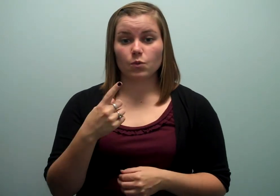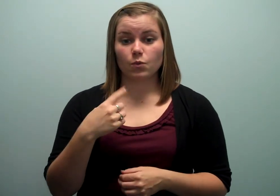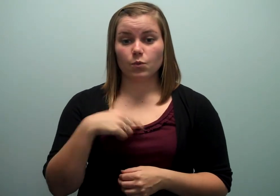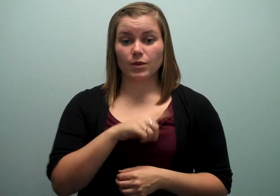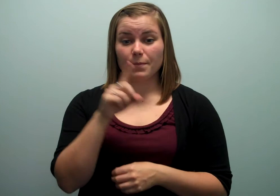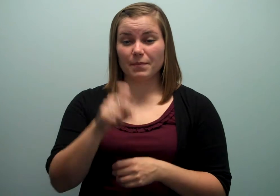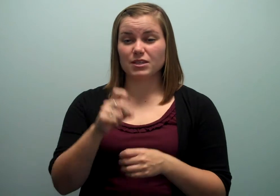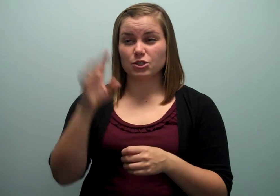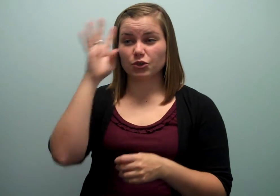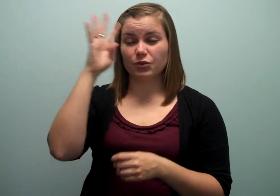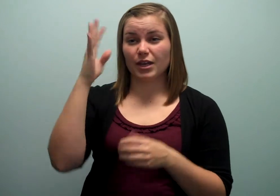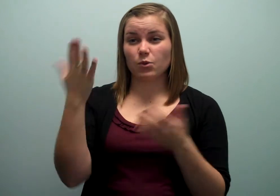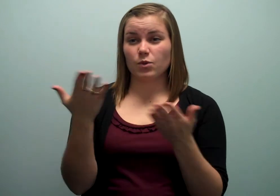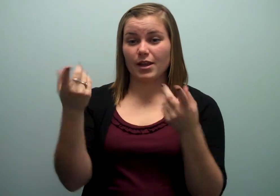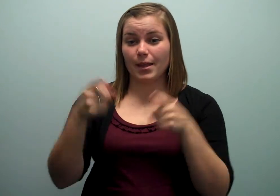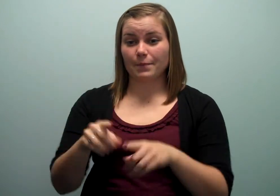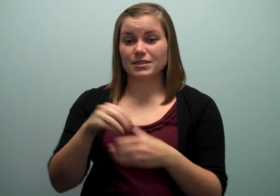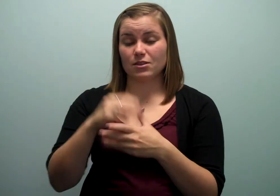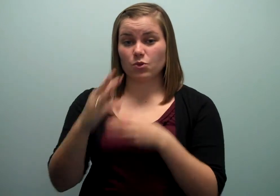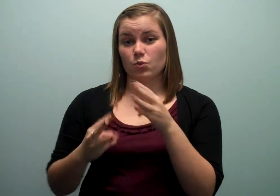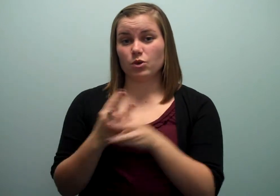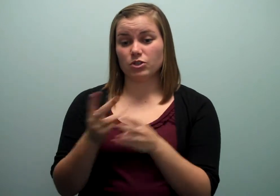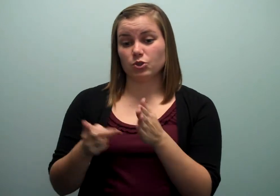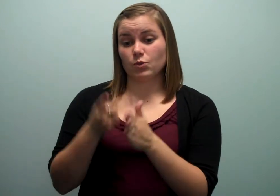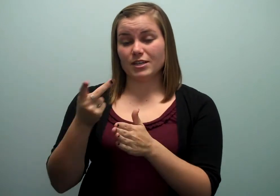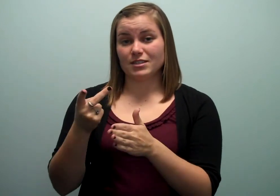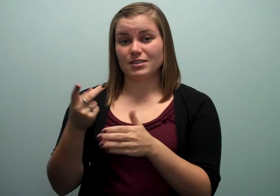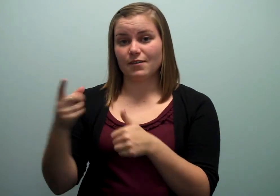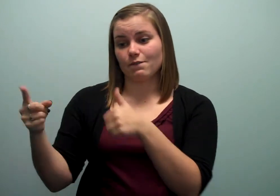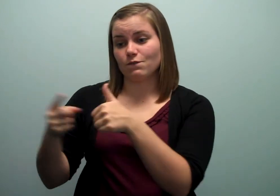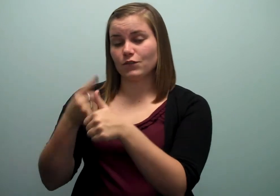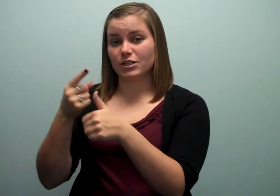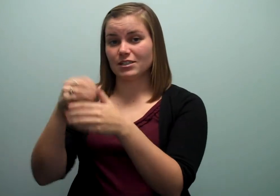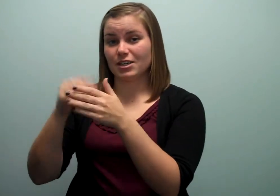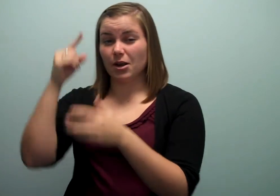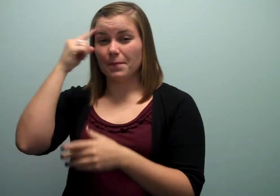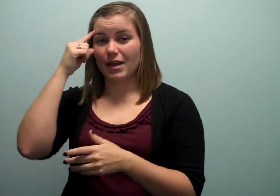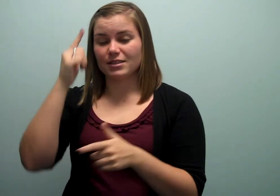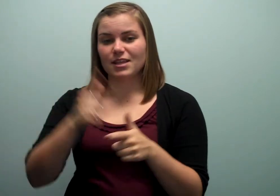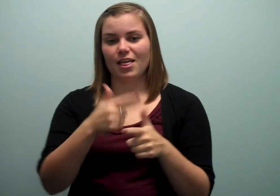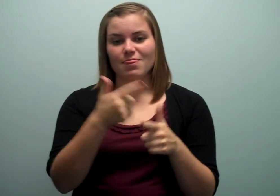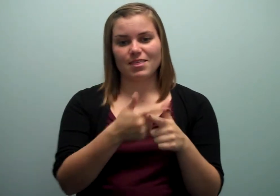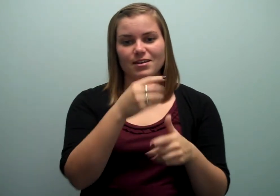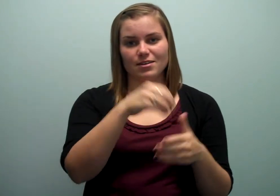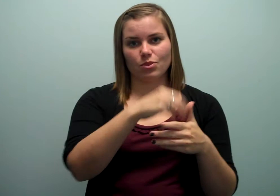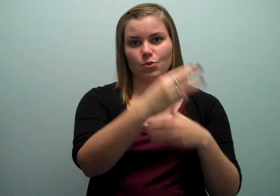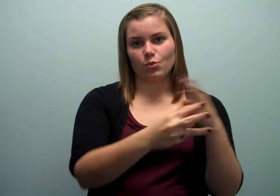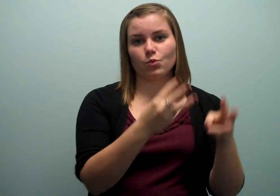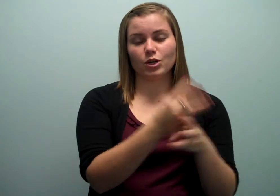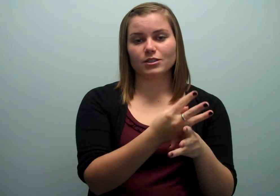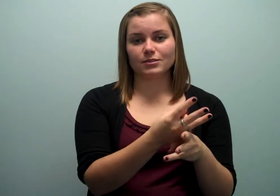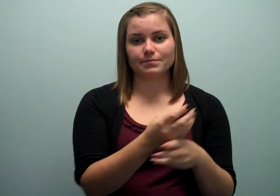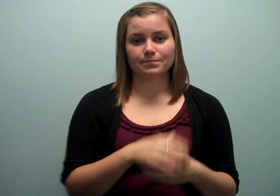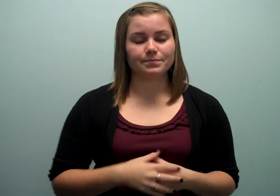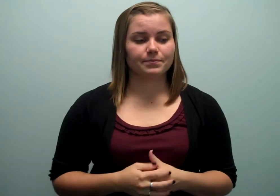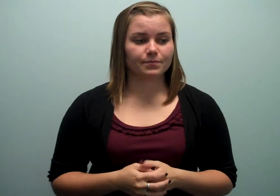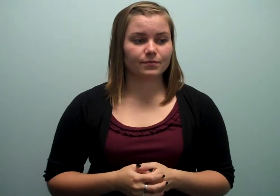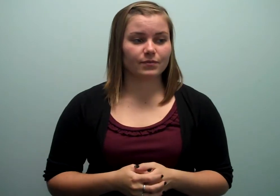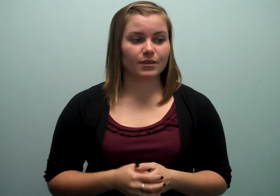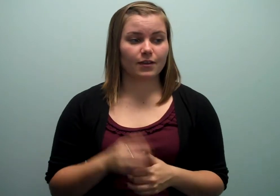world twice. Once in our minds, and then again out in the world to make it so. So facing the